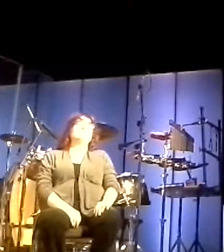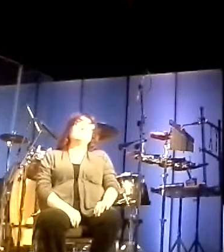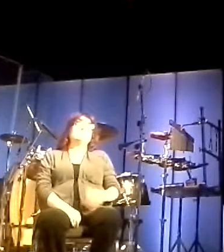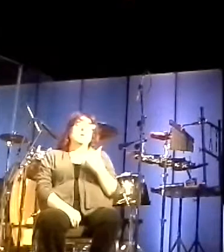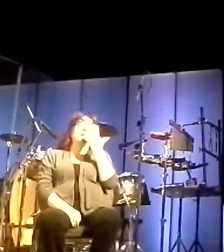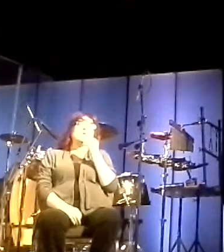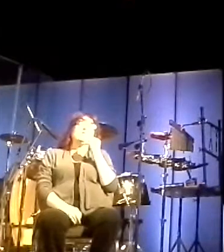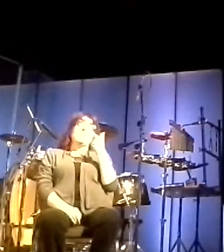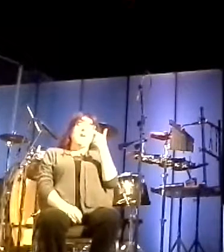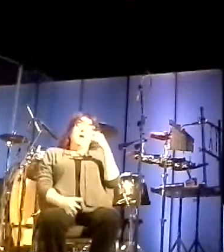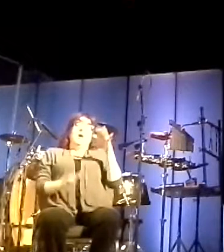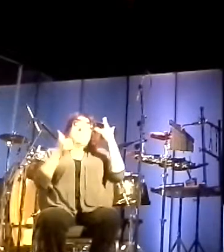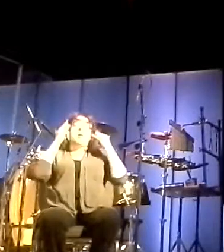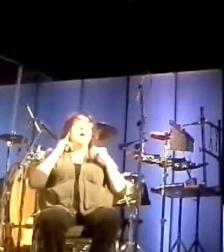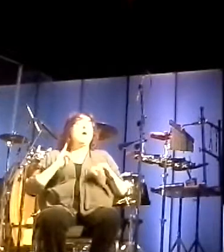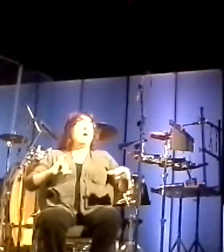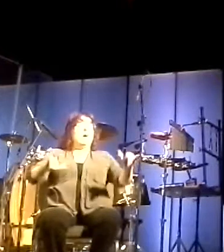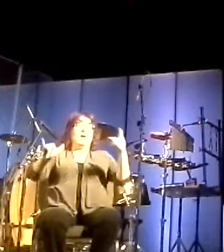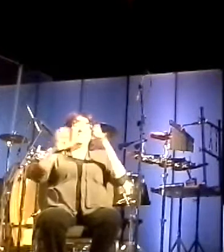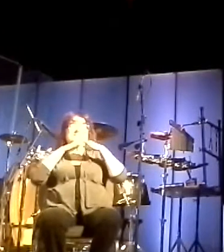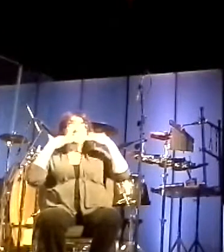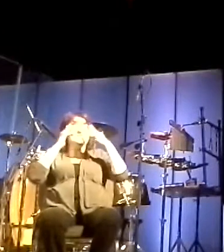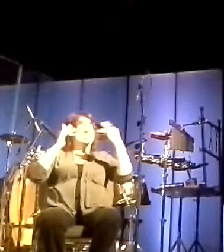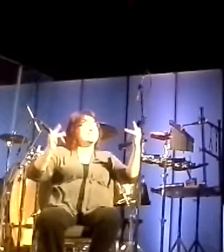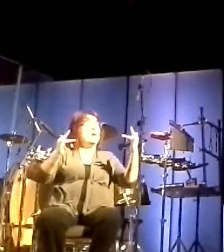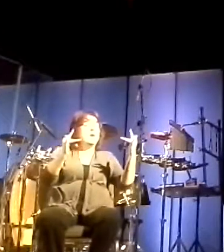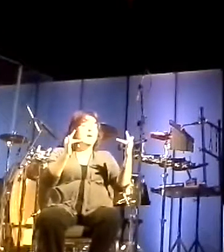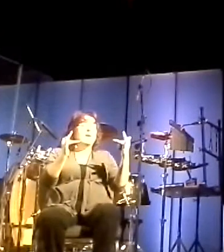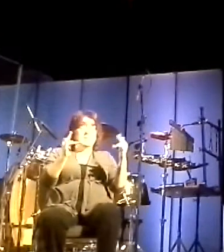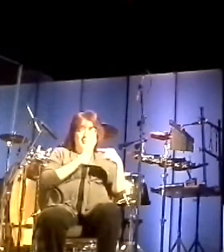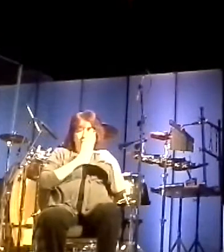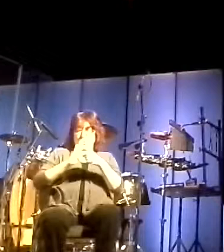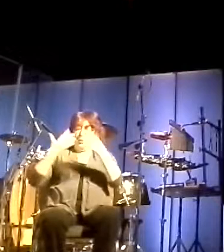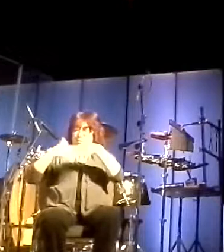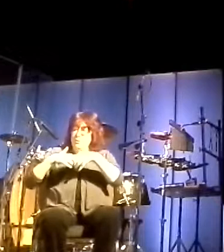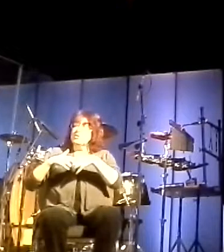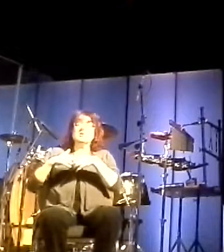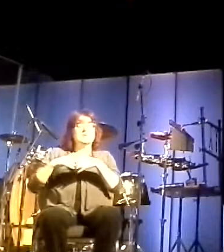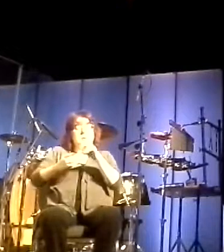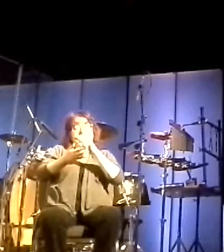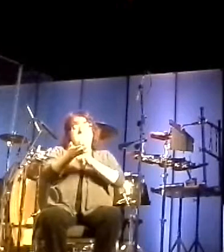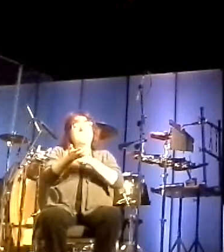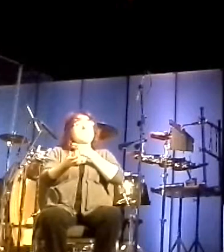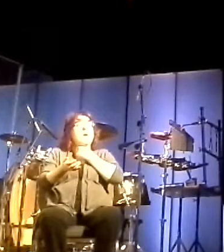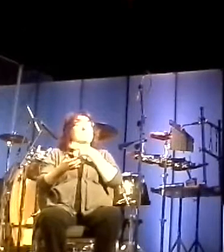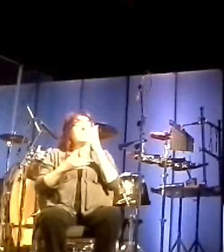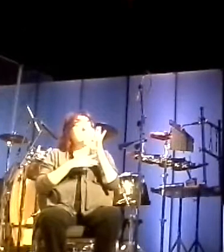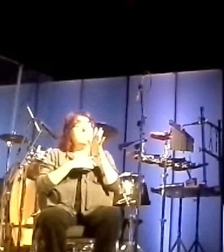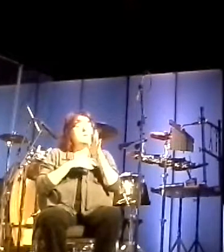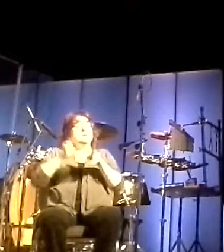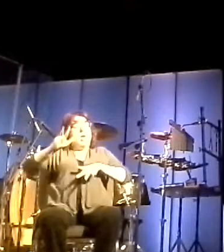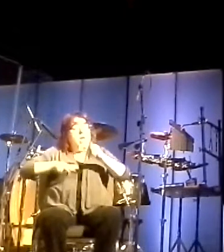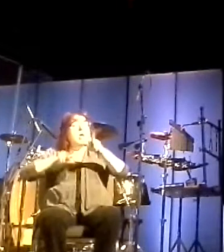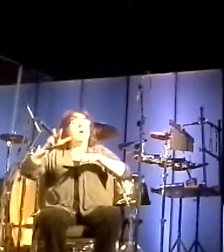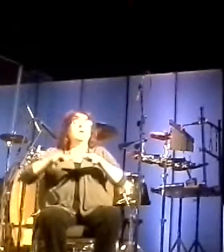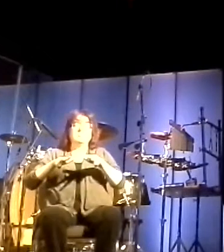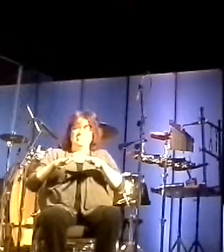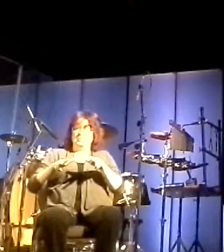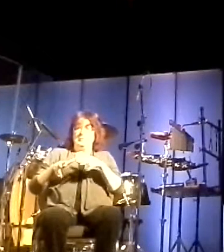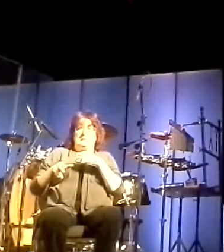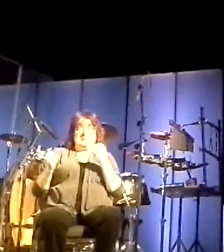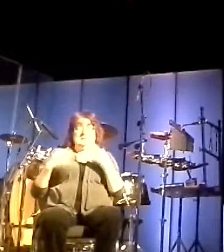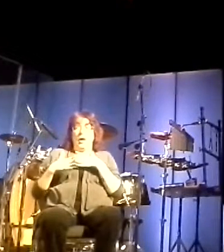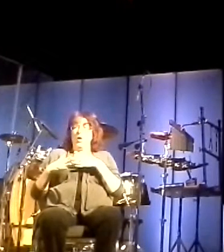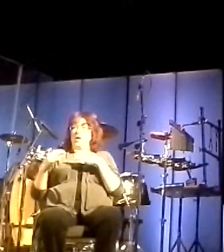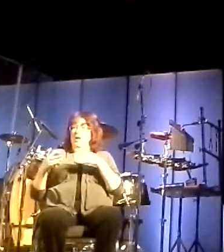is something of a goddess with blonde hair and a dazzling white smile. She showed me the machines and took my pulse after 5 minutes on the treadmill. She was alarmed it